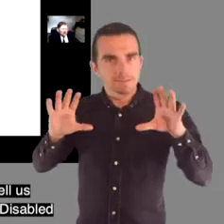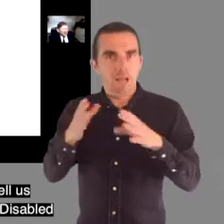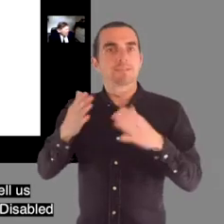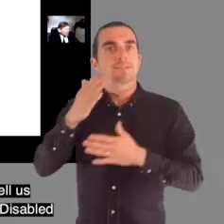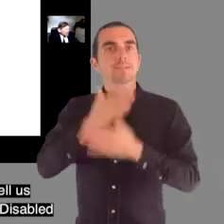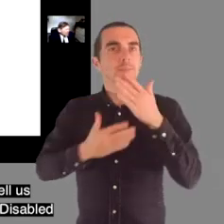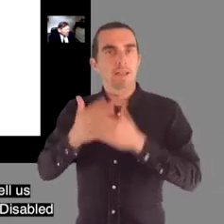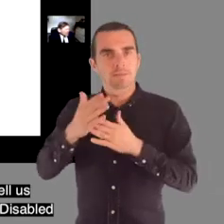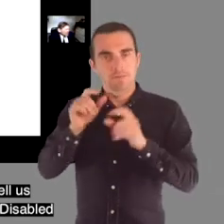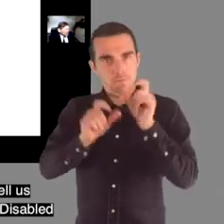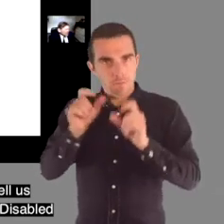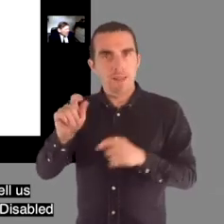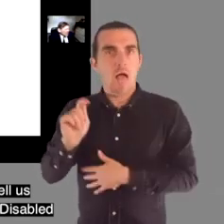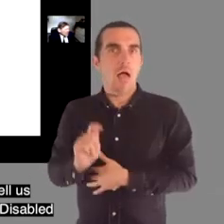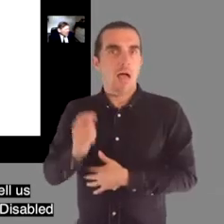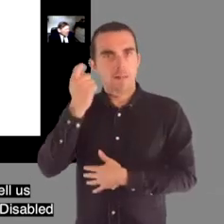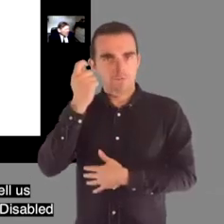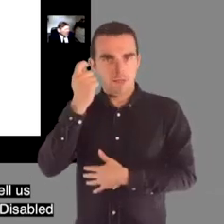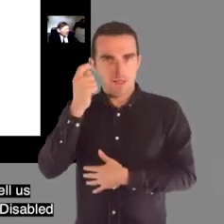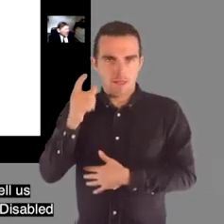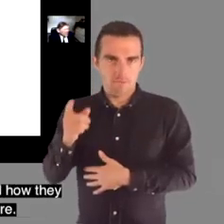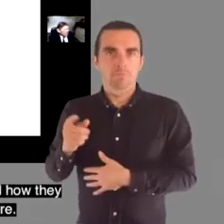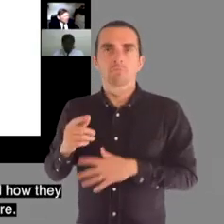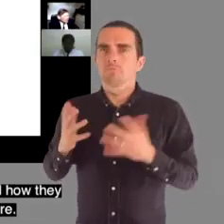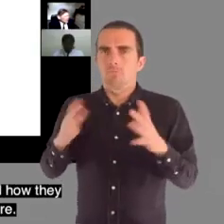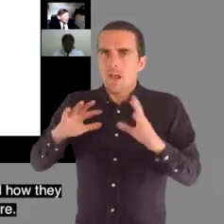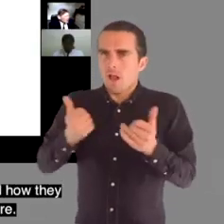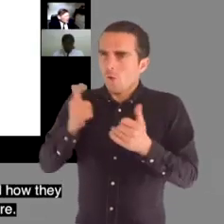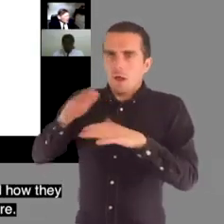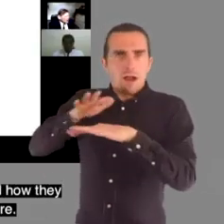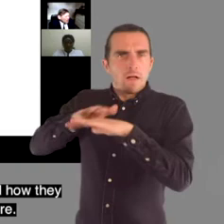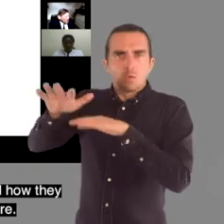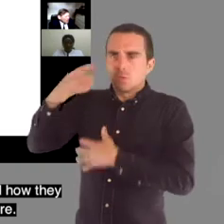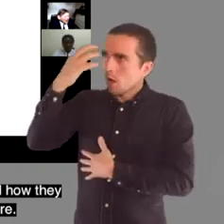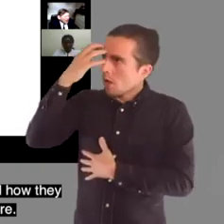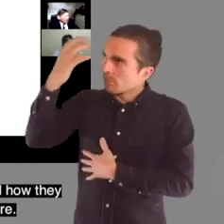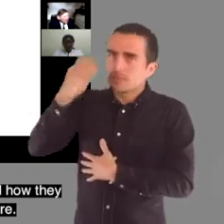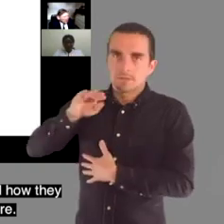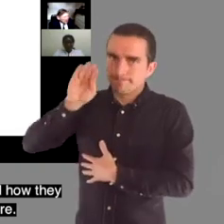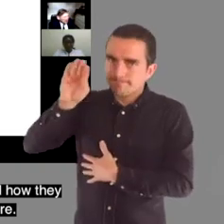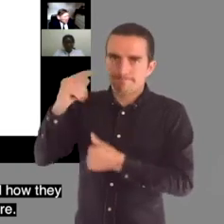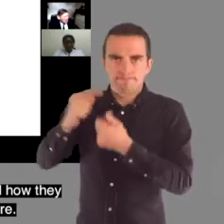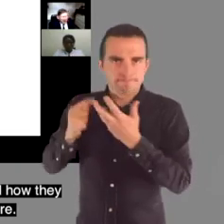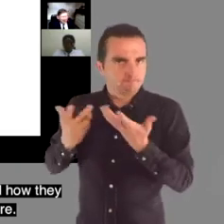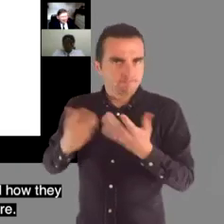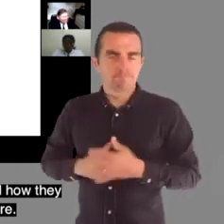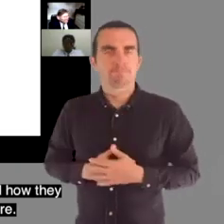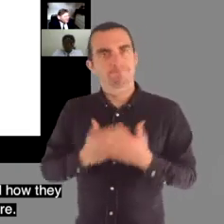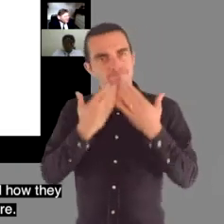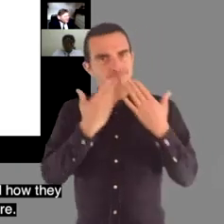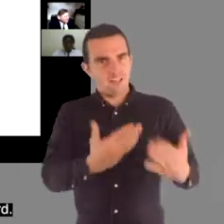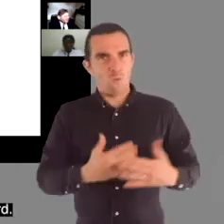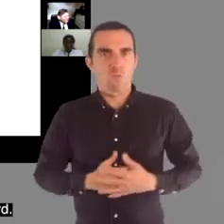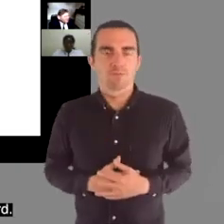to Sarah, who's going to tell us something about how the United Disabled Persons of Kenya came about and how they influenced government there.